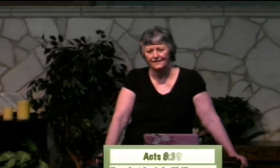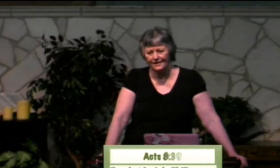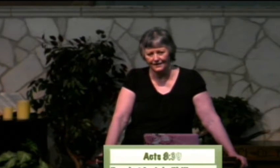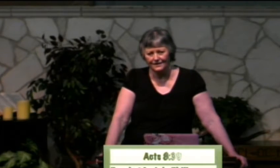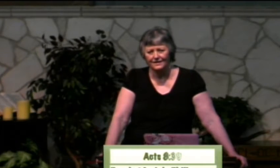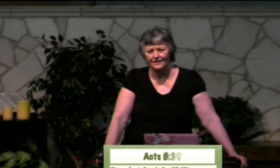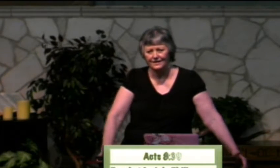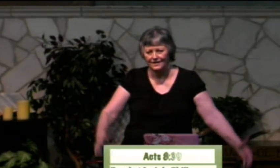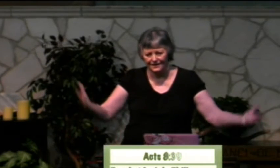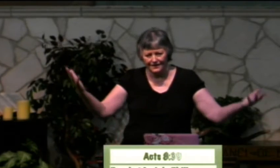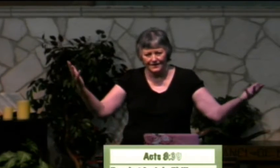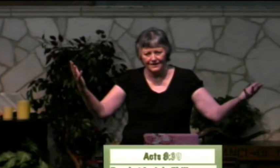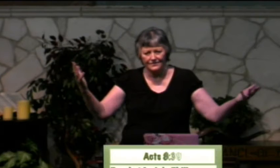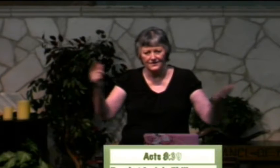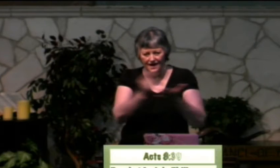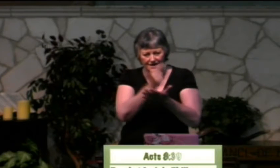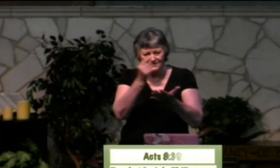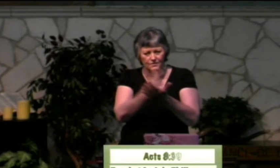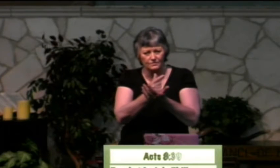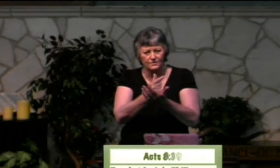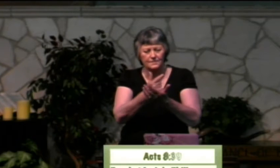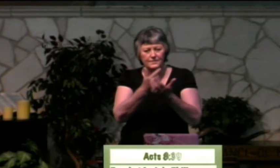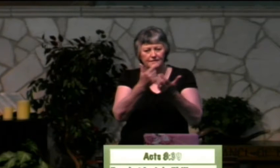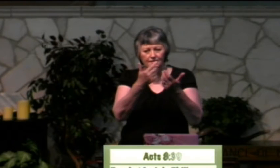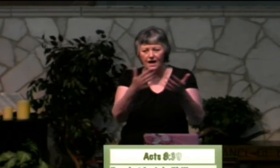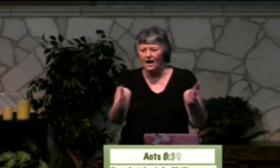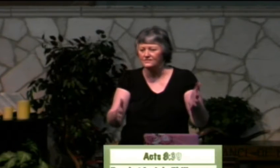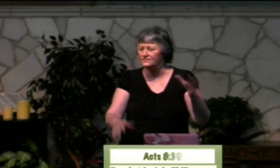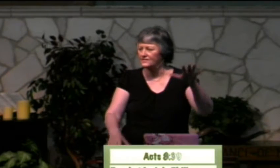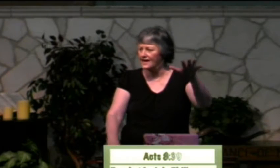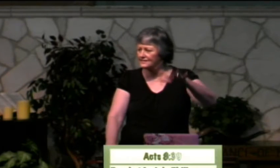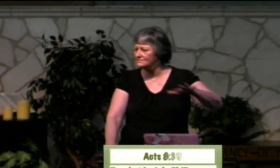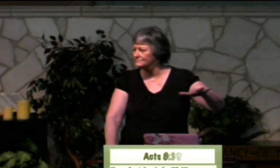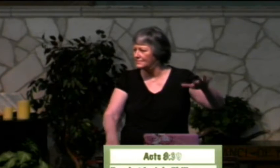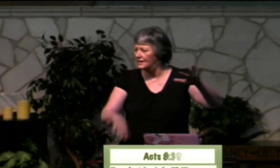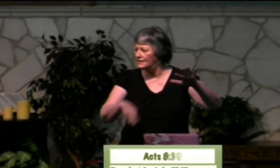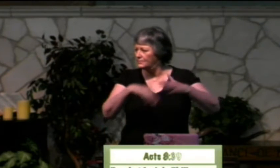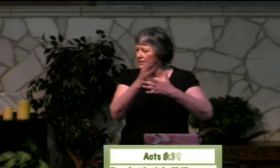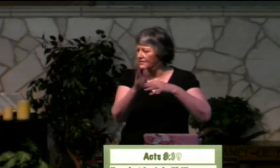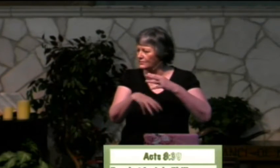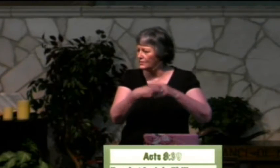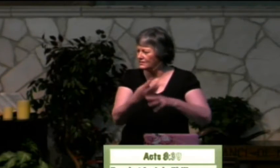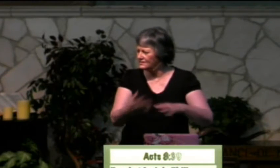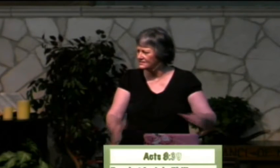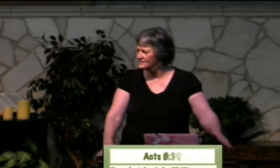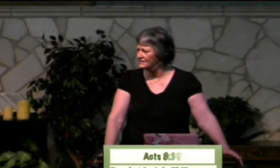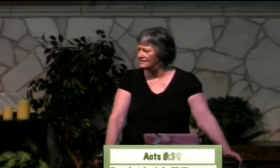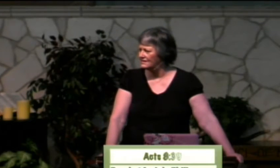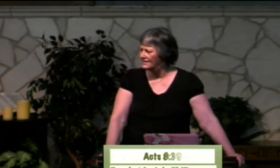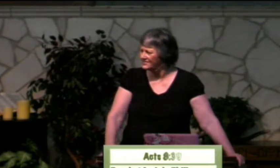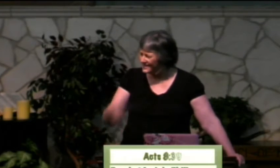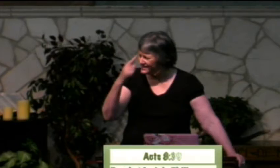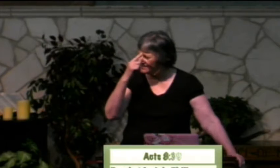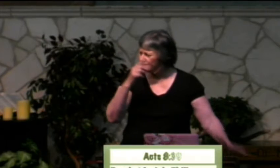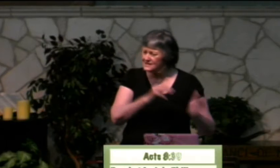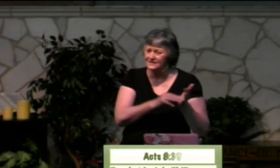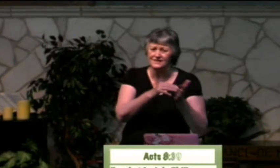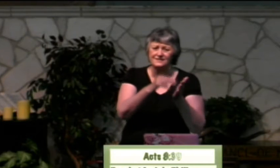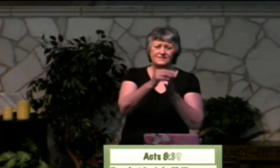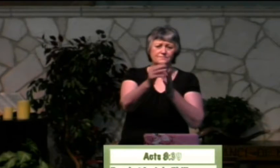Yeah. The gospel would have been lost to that part of the world. Think of the millions of